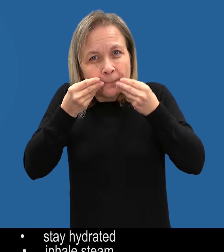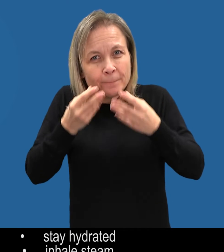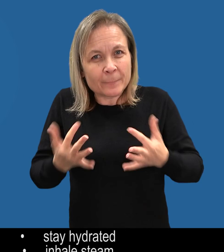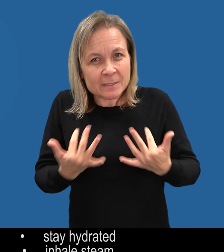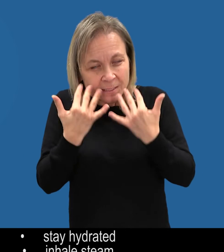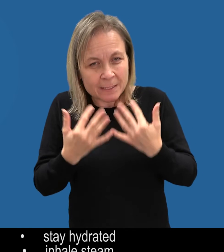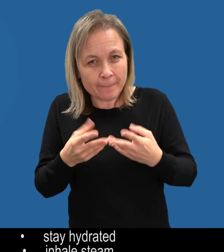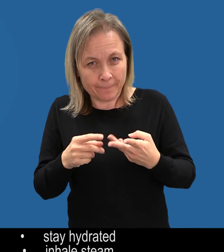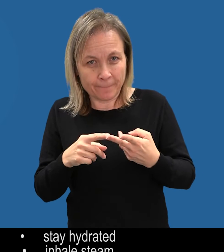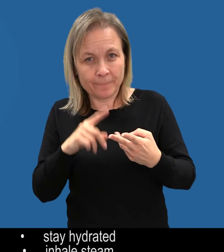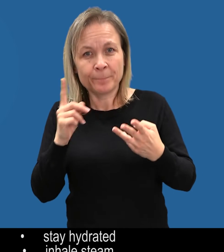Inhale steam.